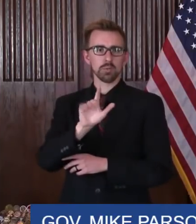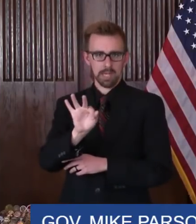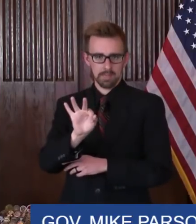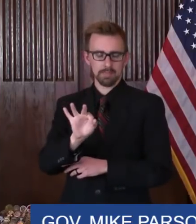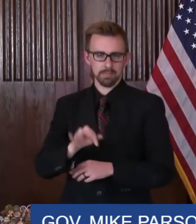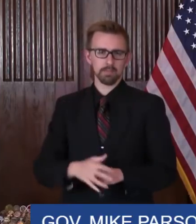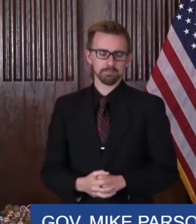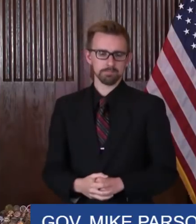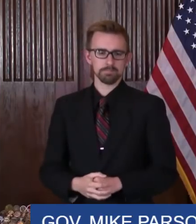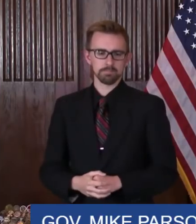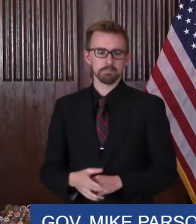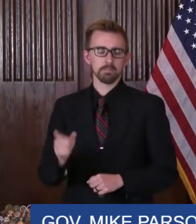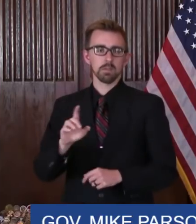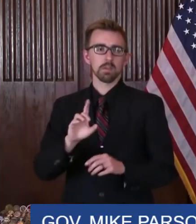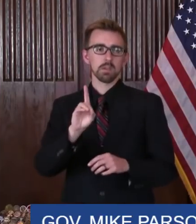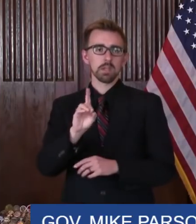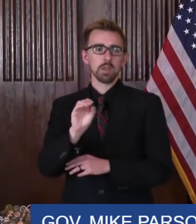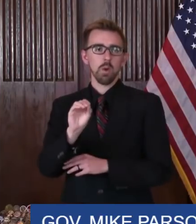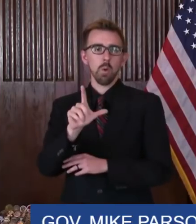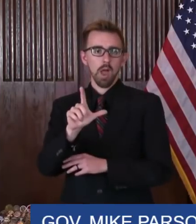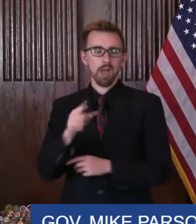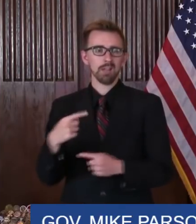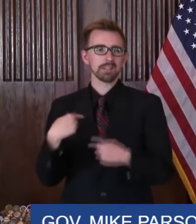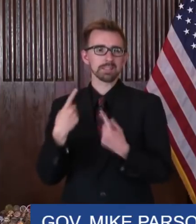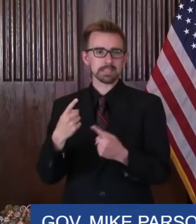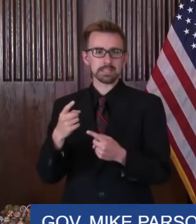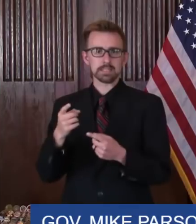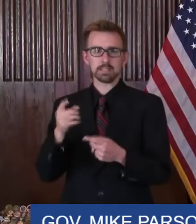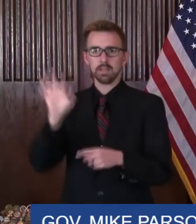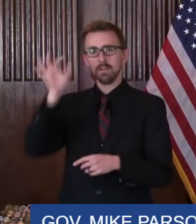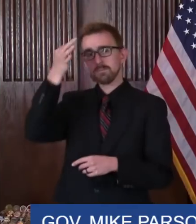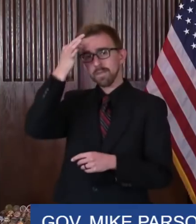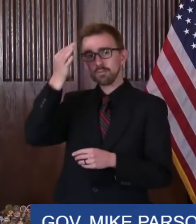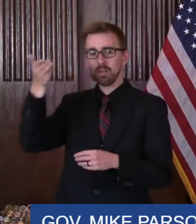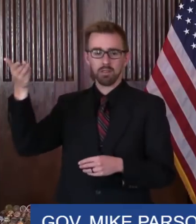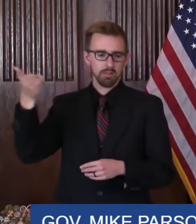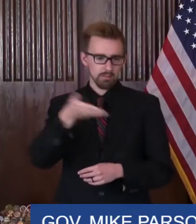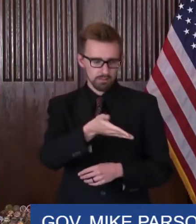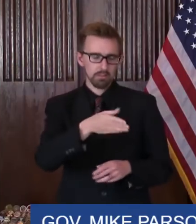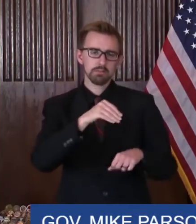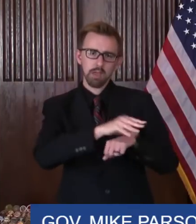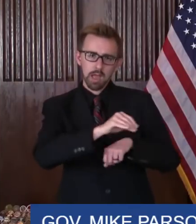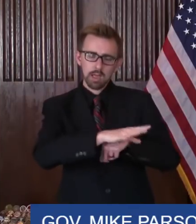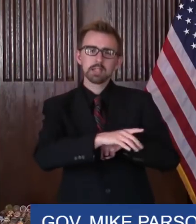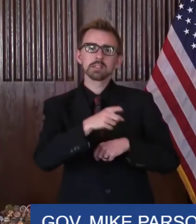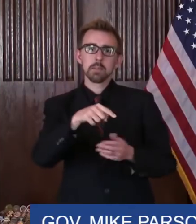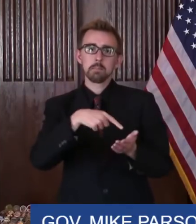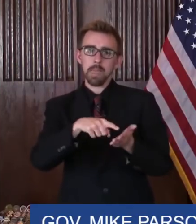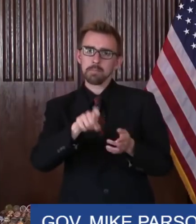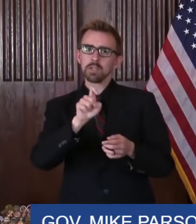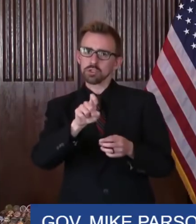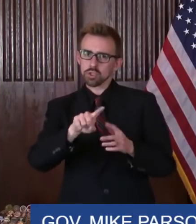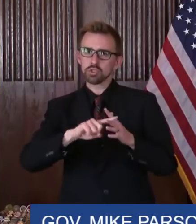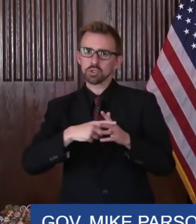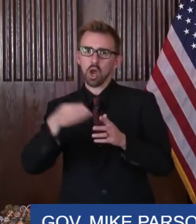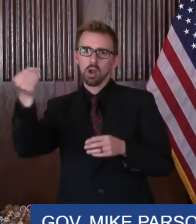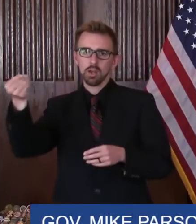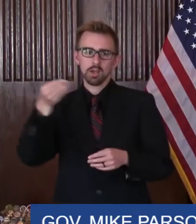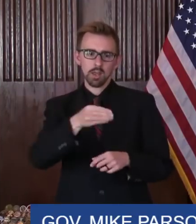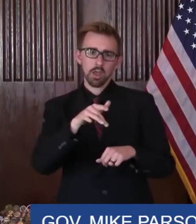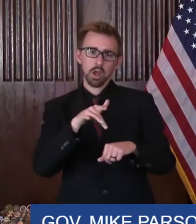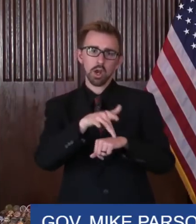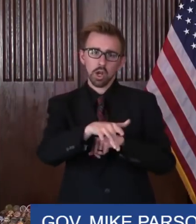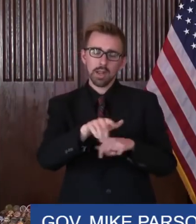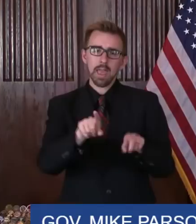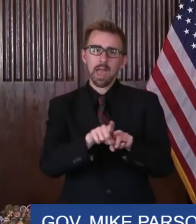29th. The Department of Labor has since received federal guidance, and these payments should begin to be paid as